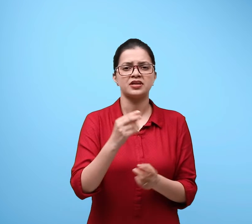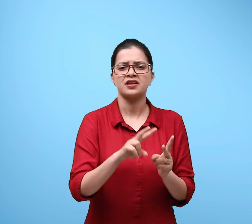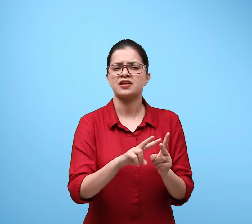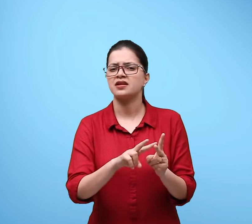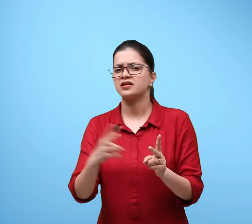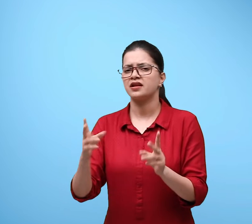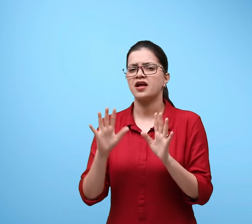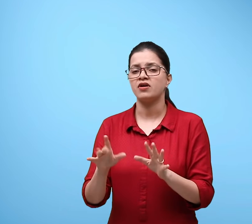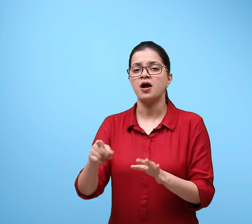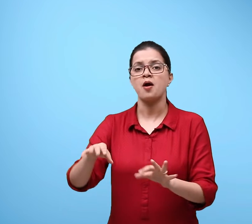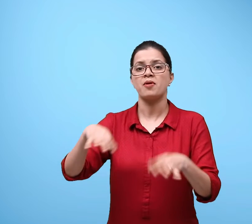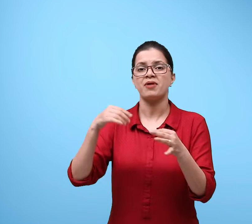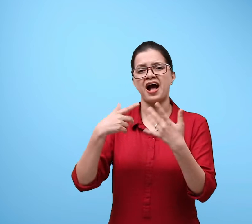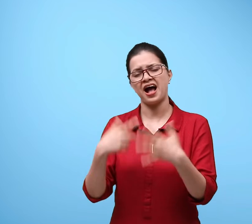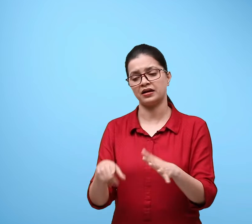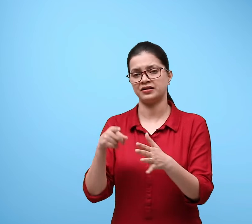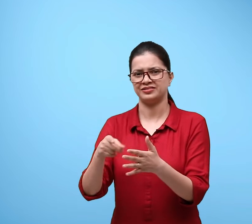But can you see clearly through the oiled paper?